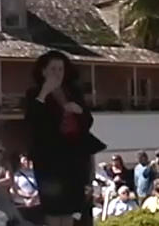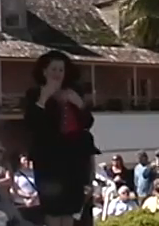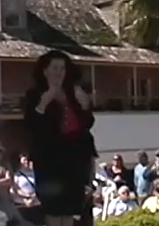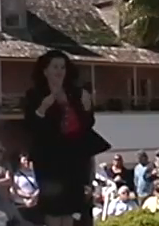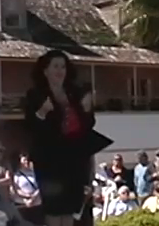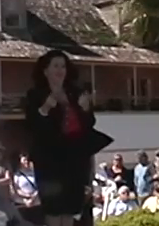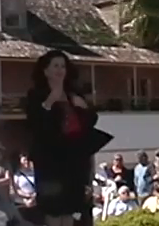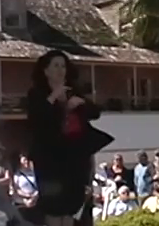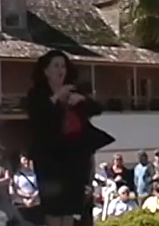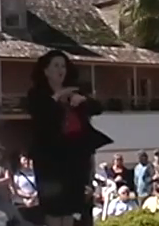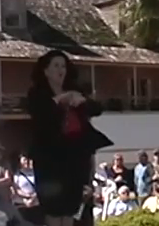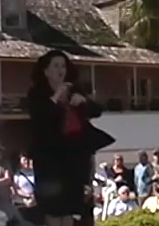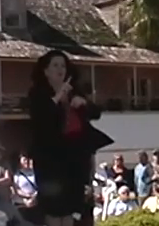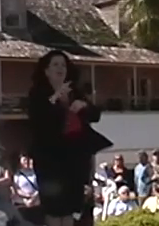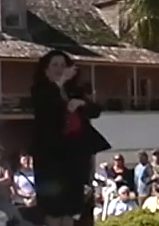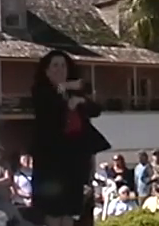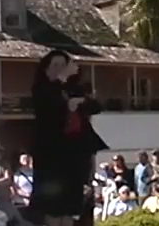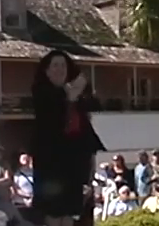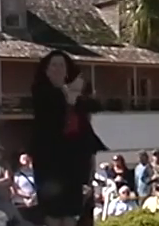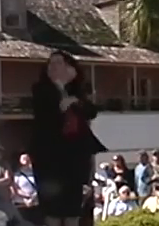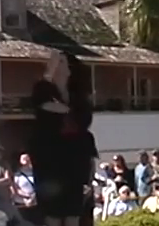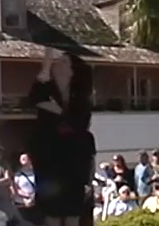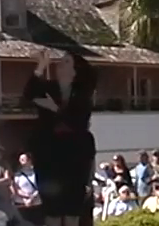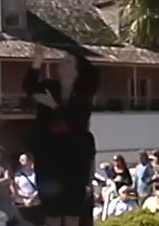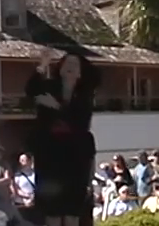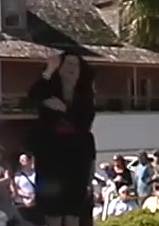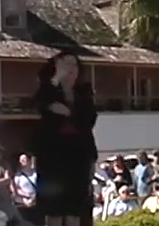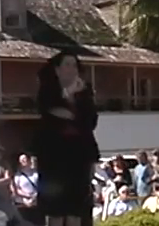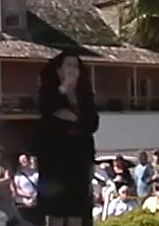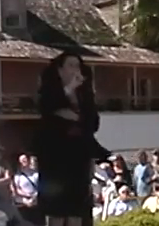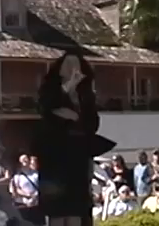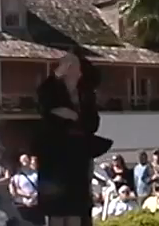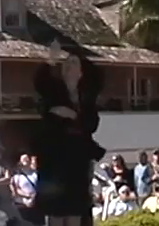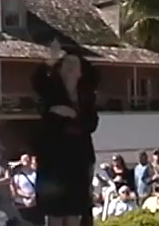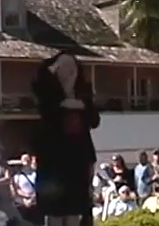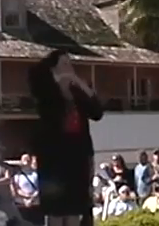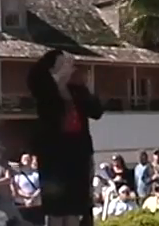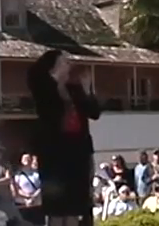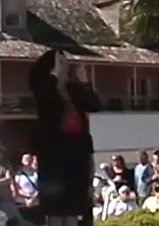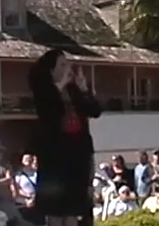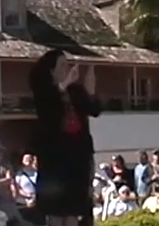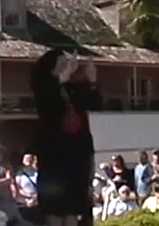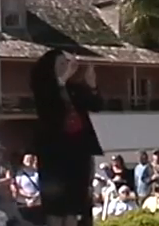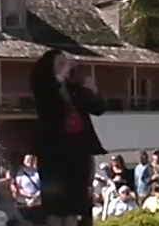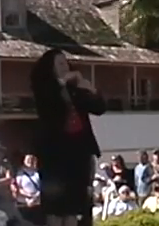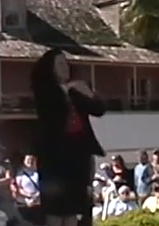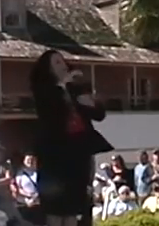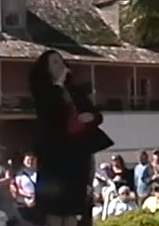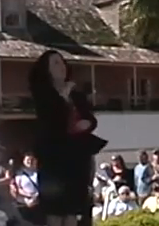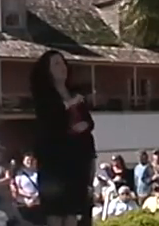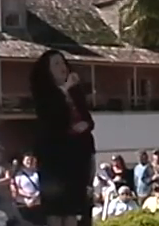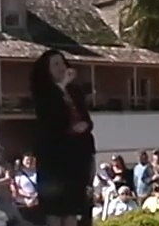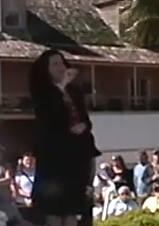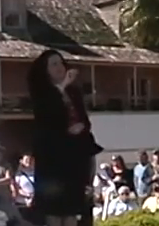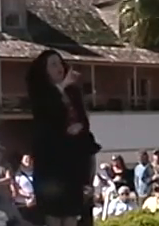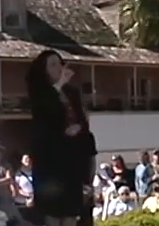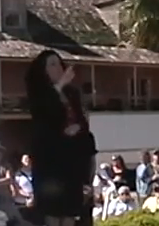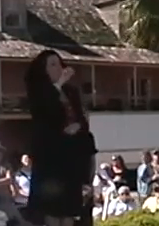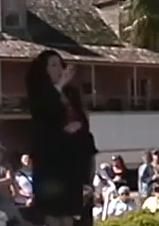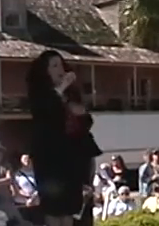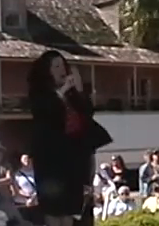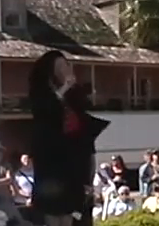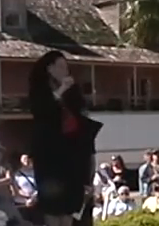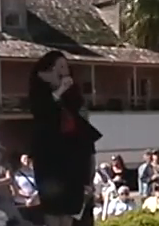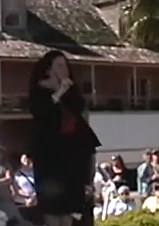have a statue similar to this one in his honor in Old San Juan, as well as a